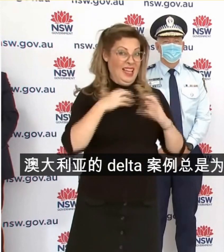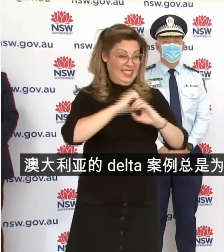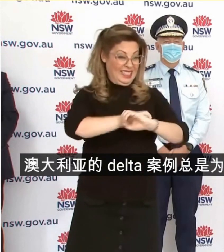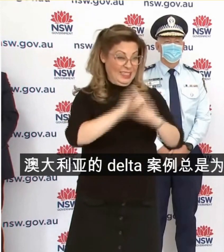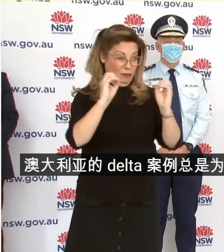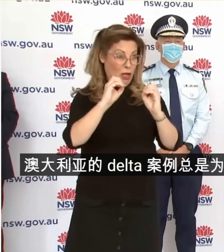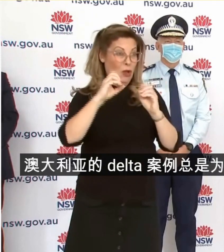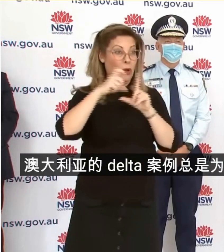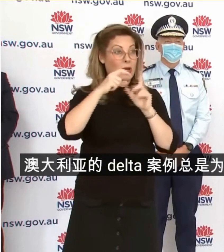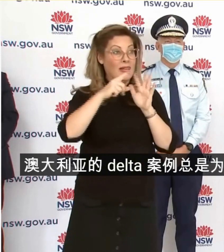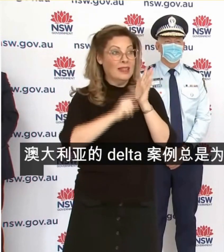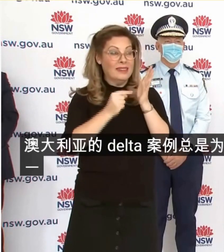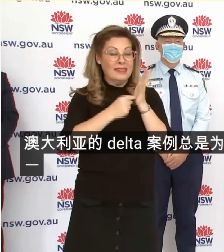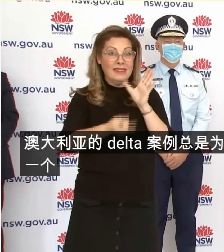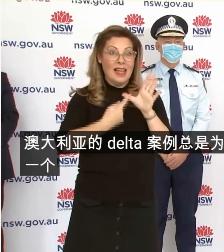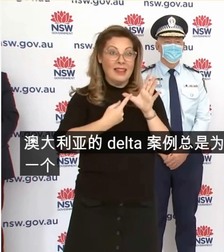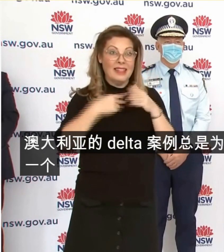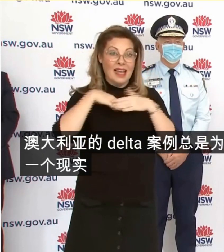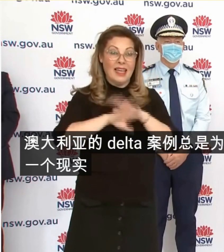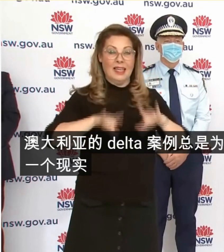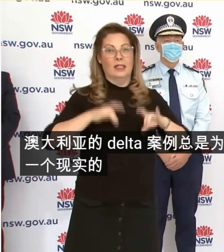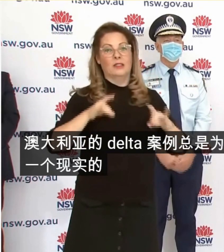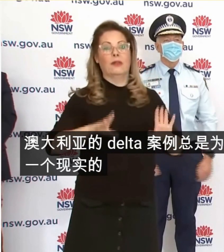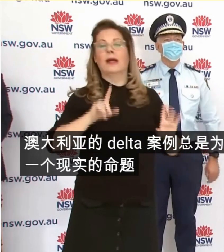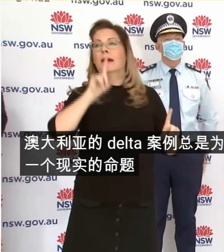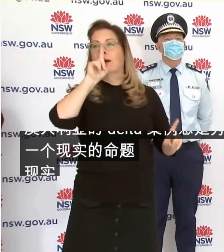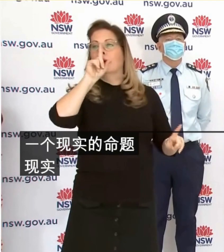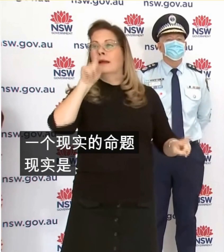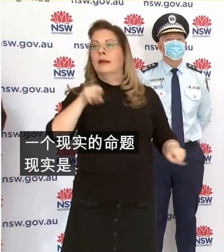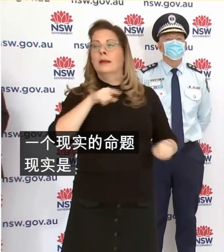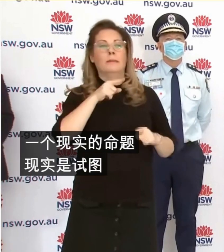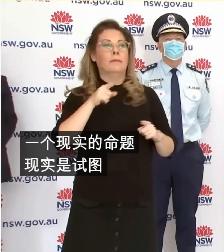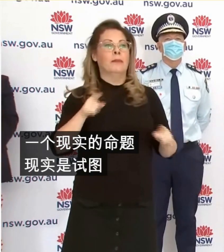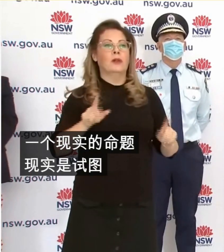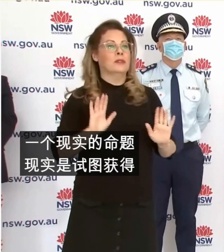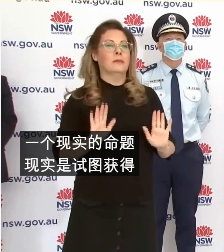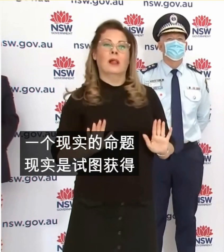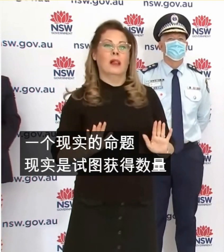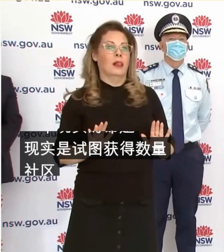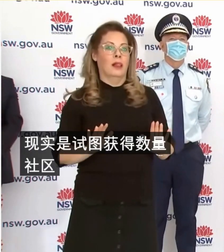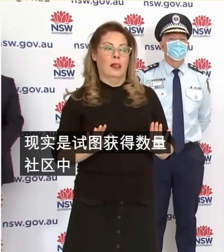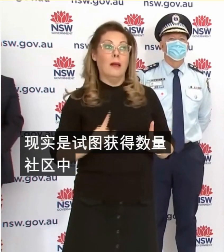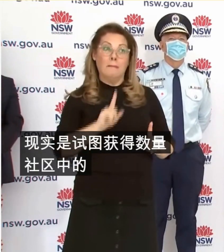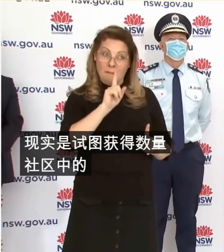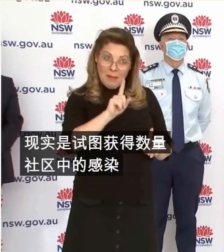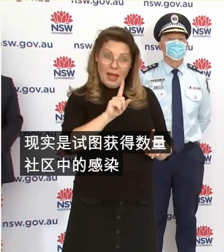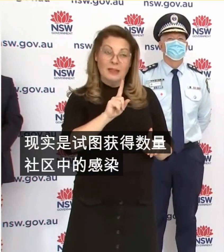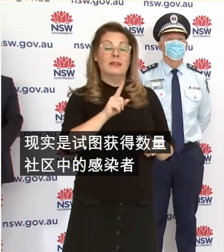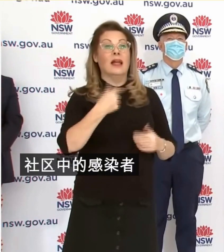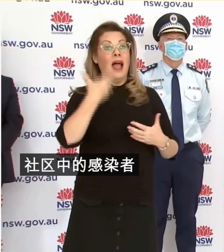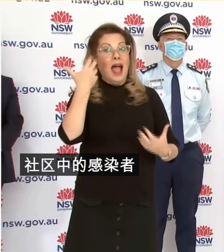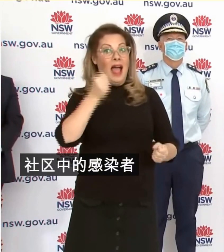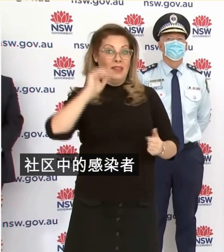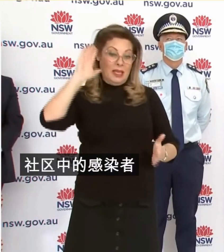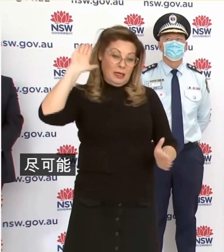in Australia? I don't think that is a realistic proposition. What is realistic is trying to get the number of infectious people